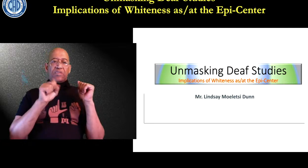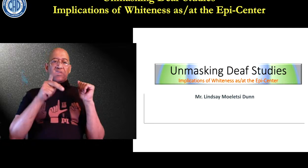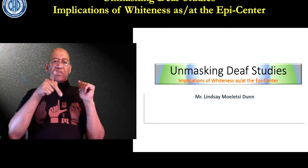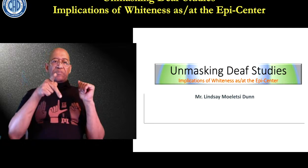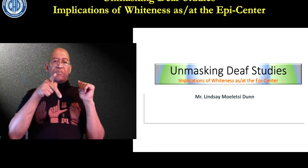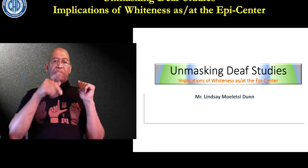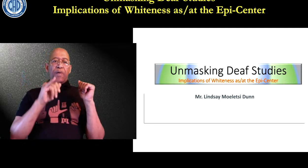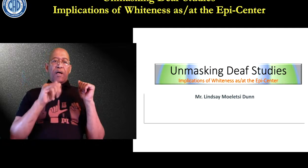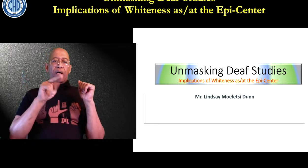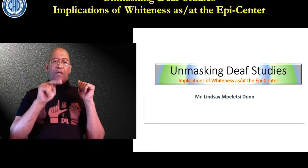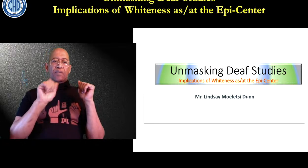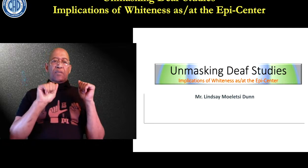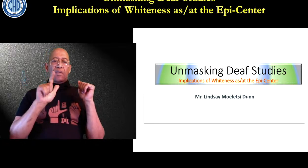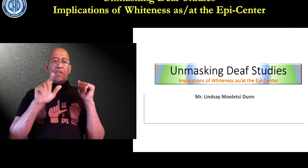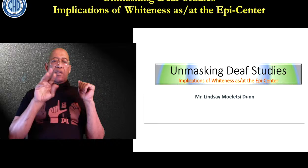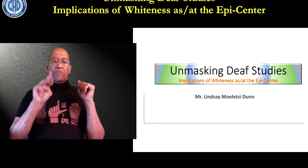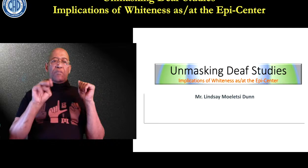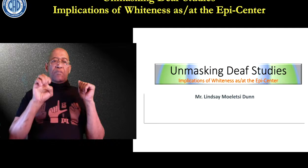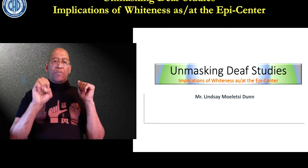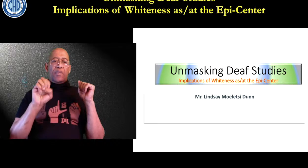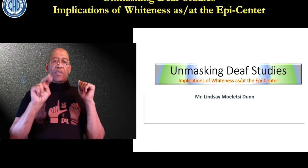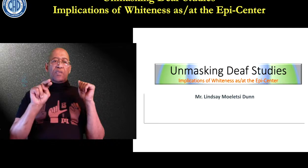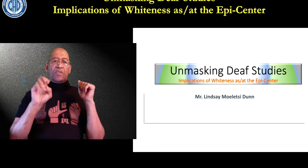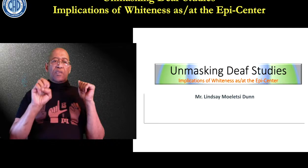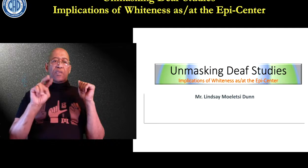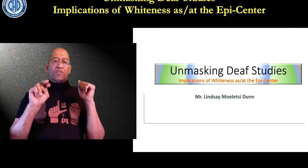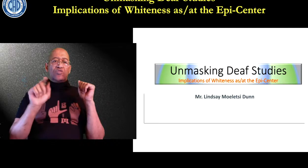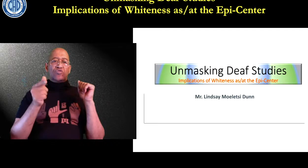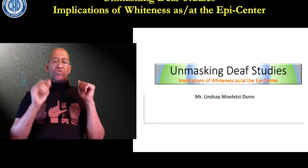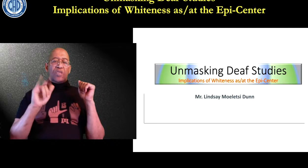I became deaf at the age of 10.